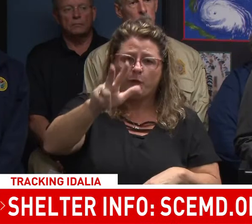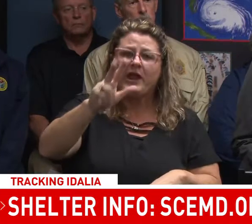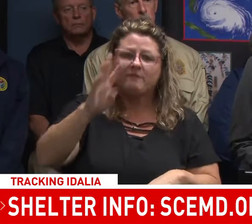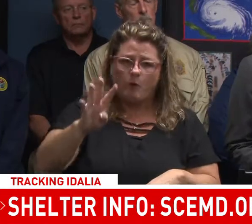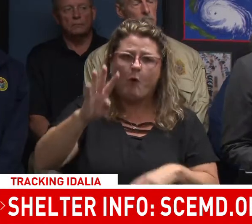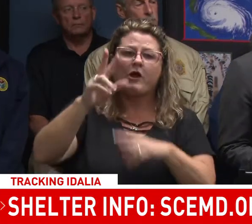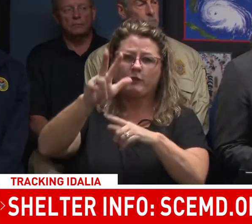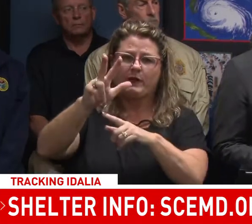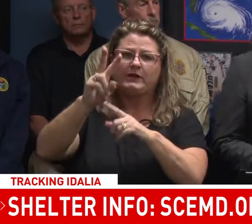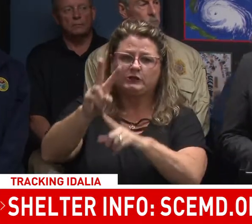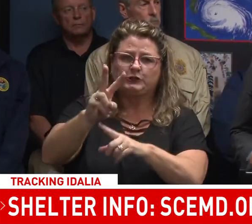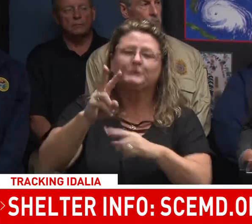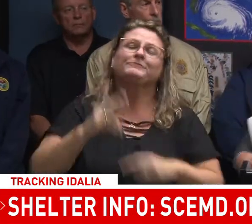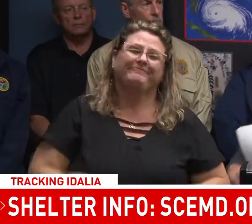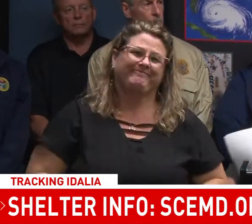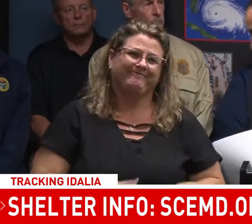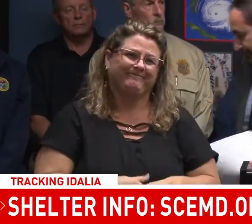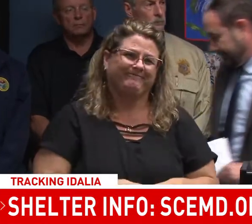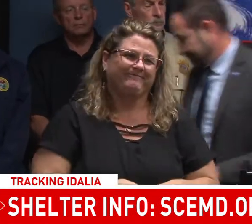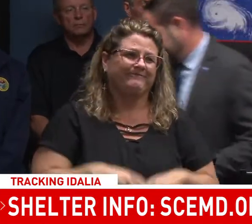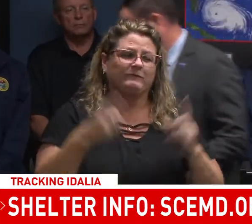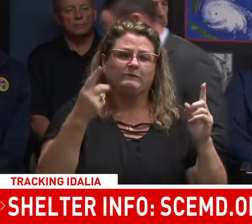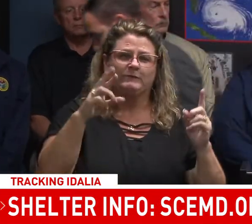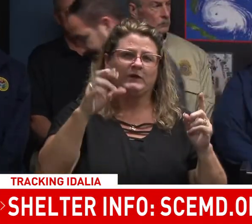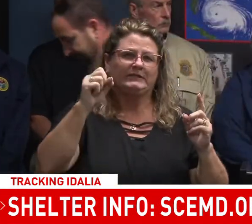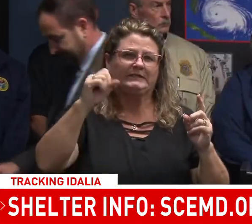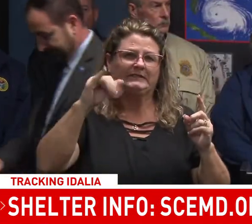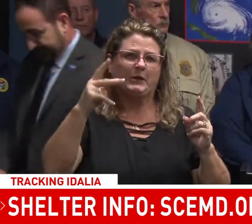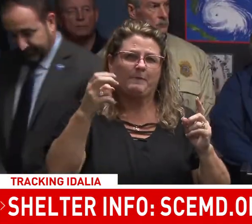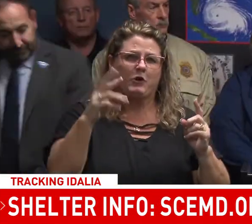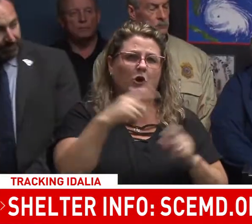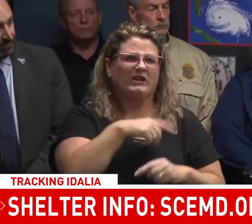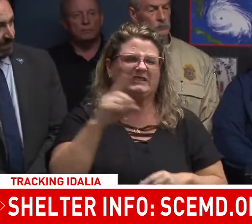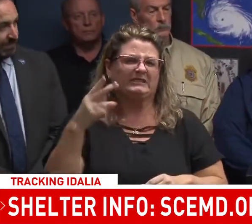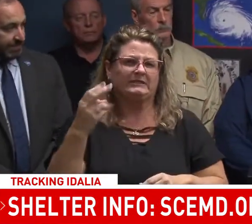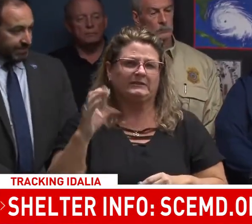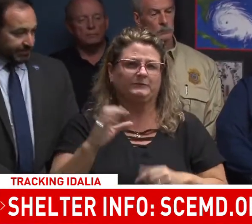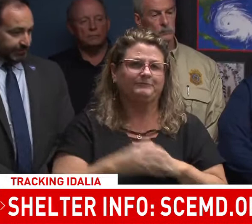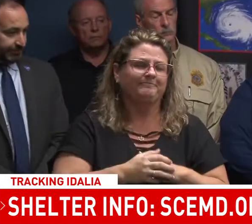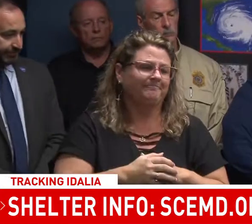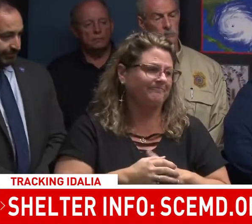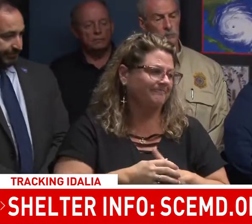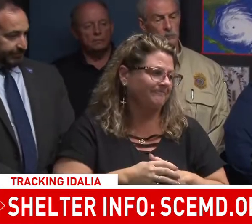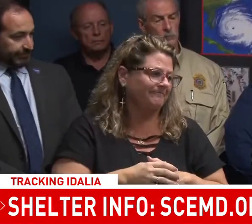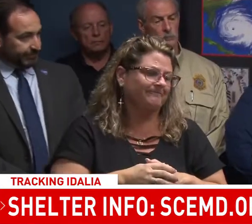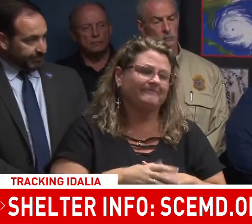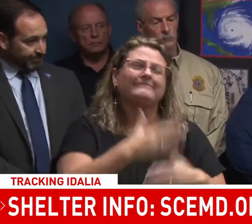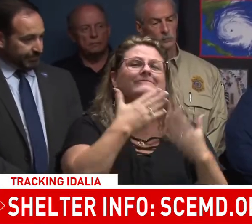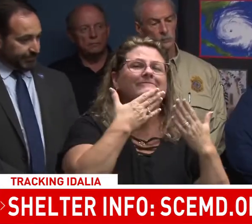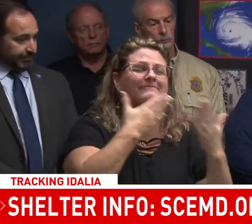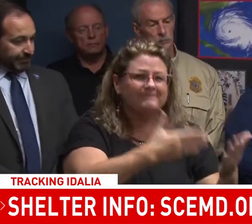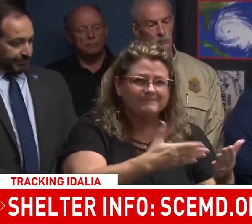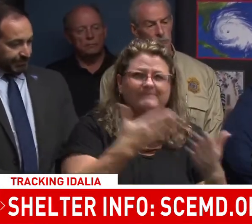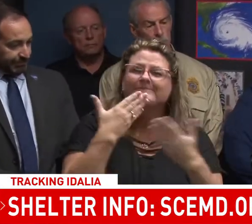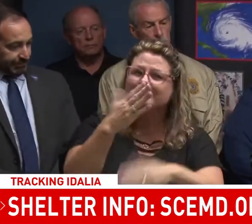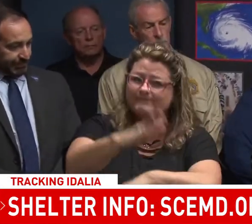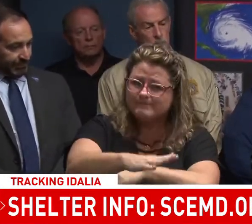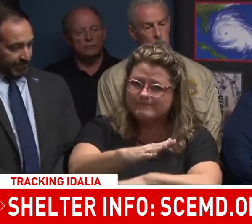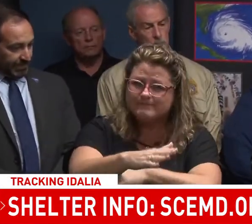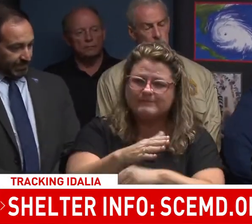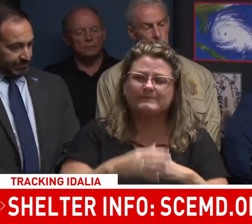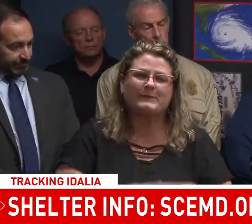Thank you. Thank you, sir. Dr. Silva, DHEC. Thank you. Thank you, Governor. Good afternoon,